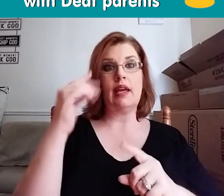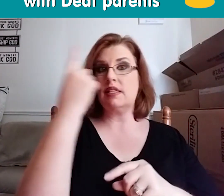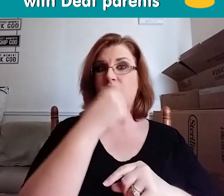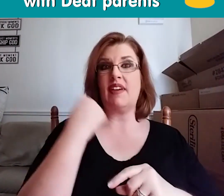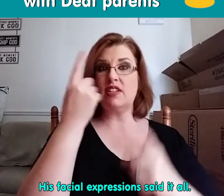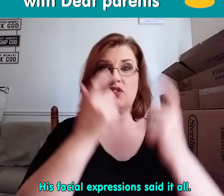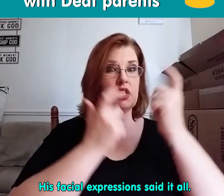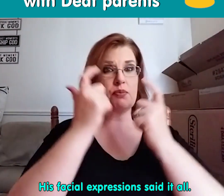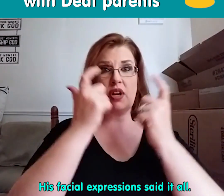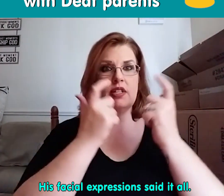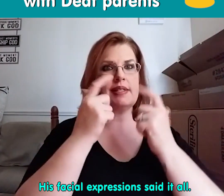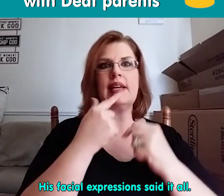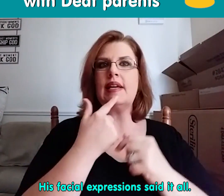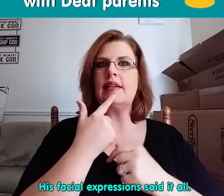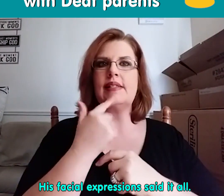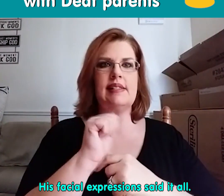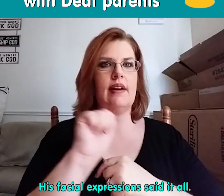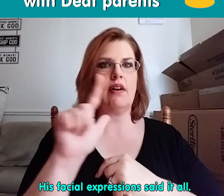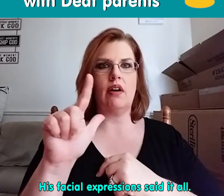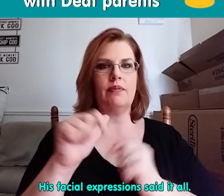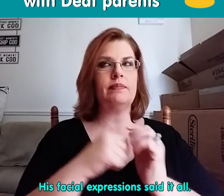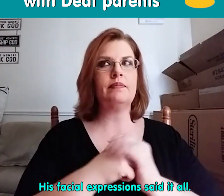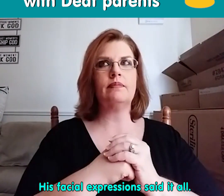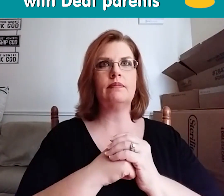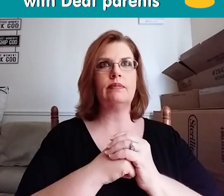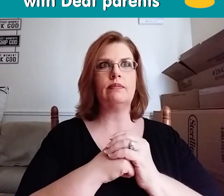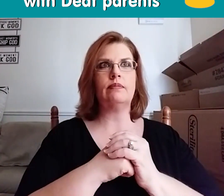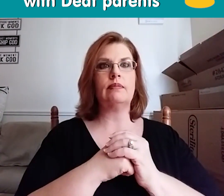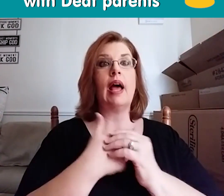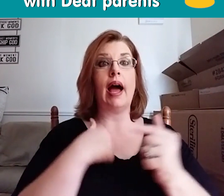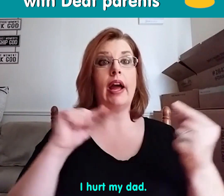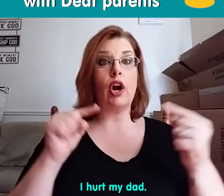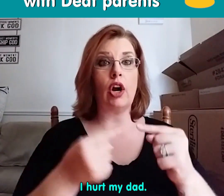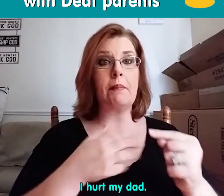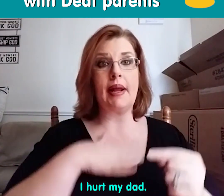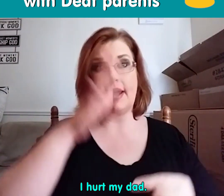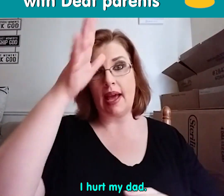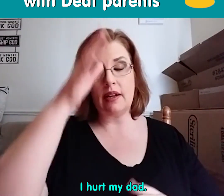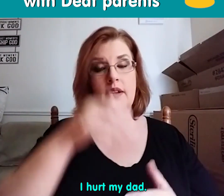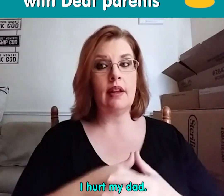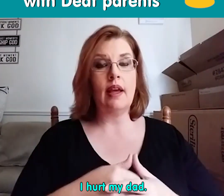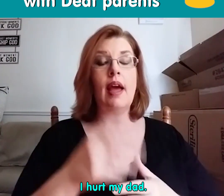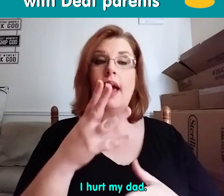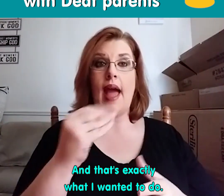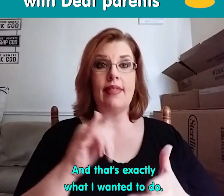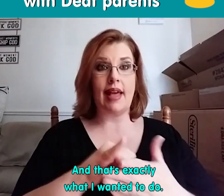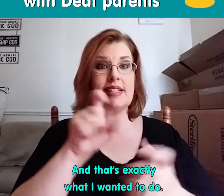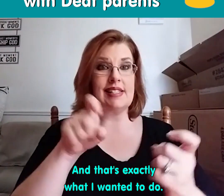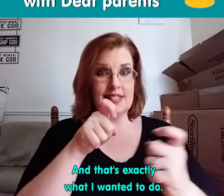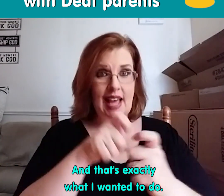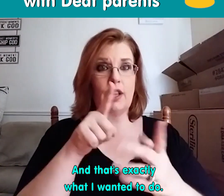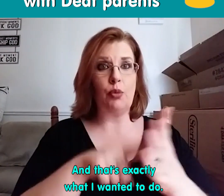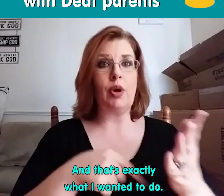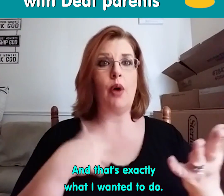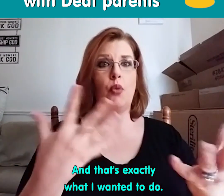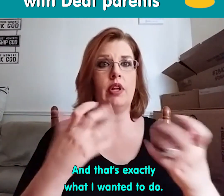His facial expressions said it all. I hurt my dad. And that's exactly what I wanted